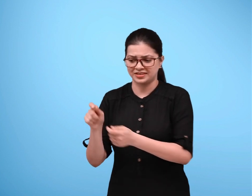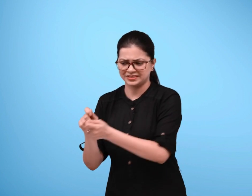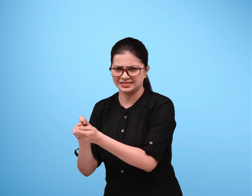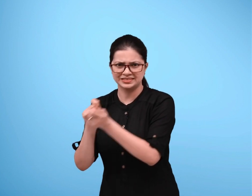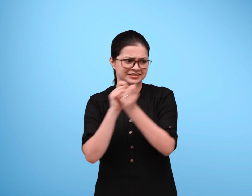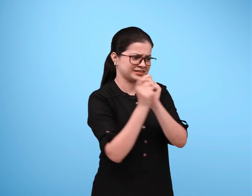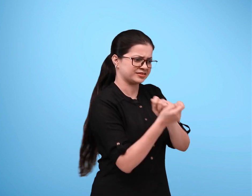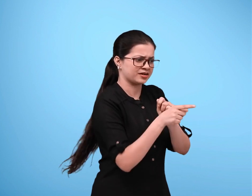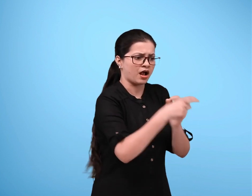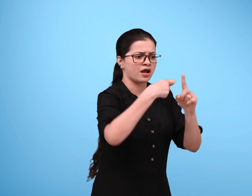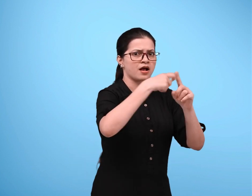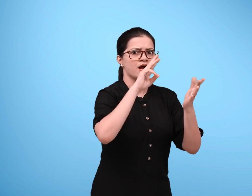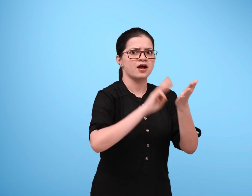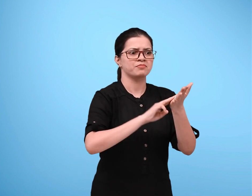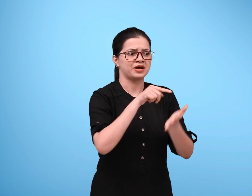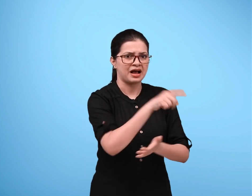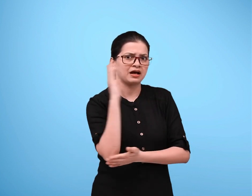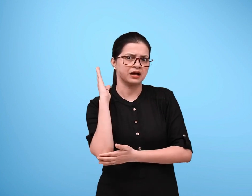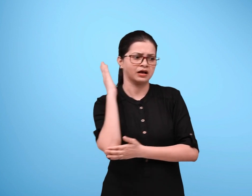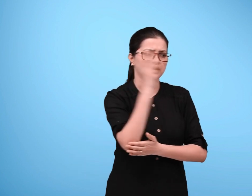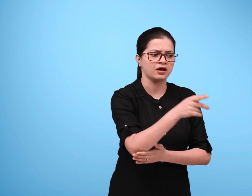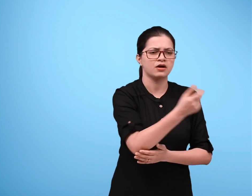Express this distance into kilometer.